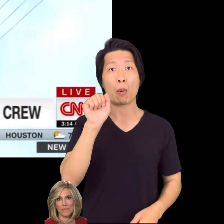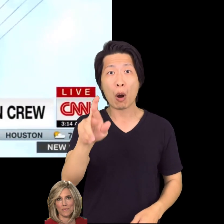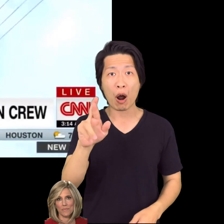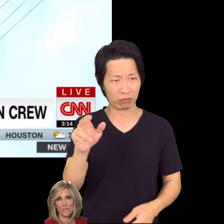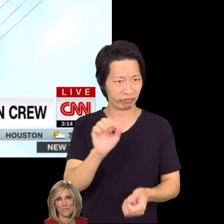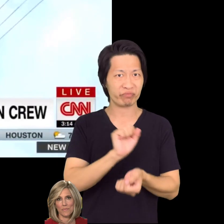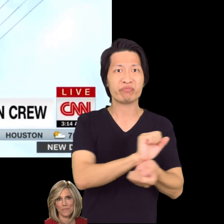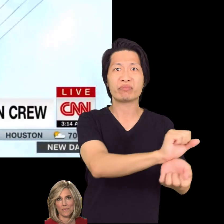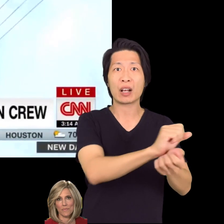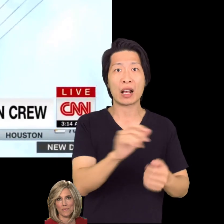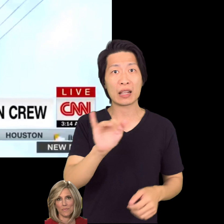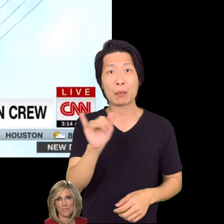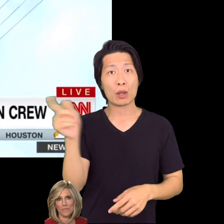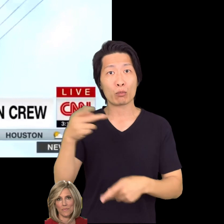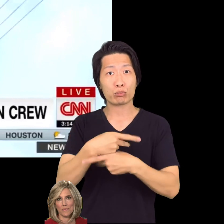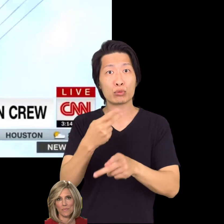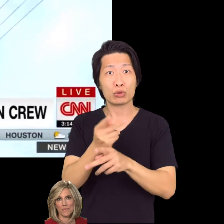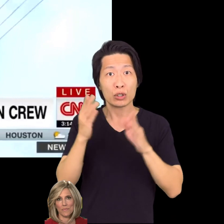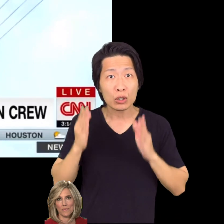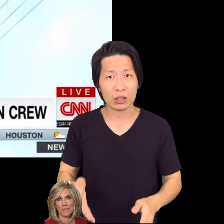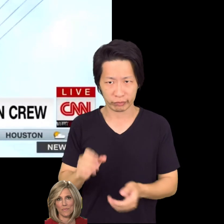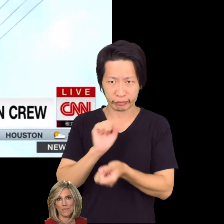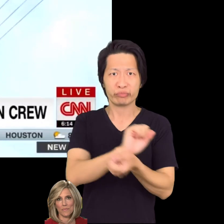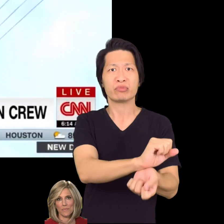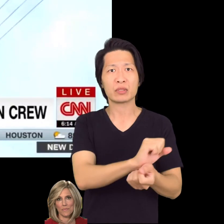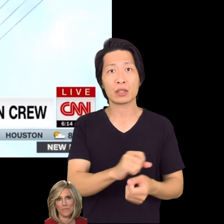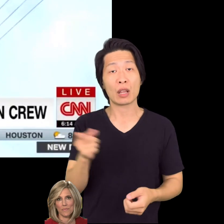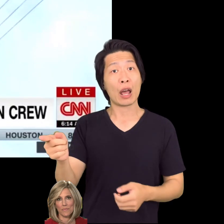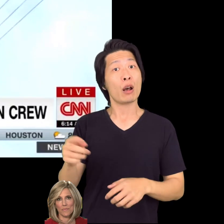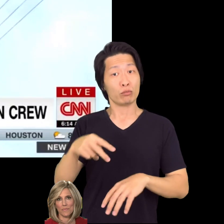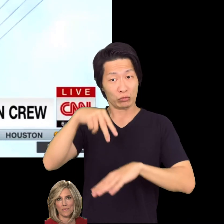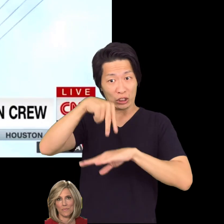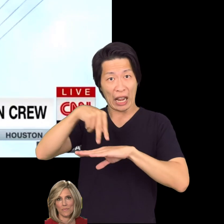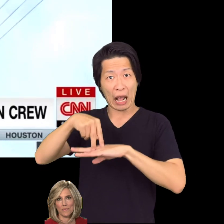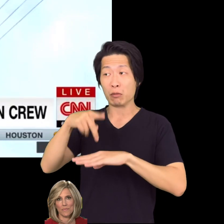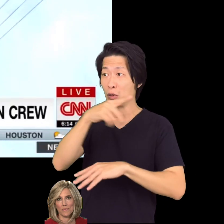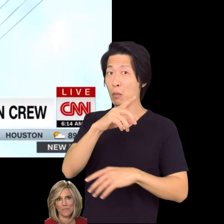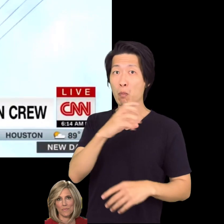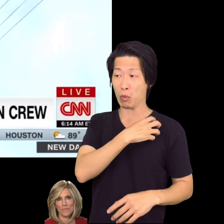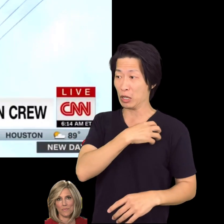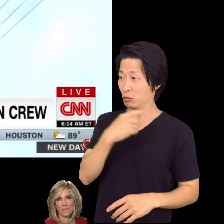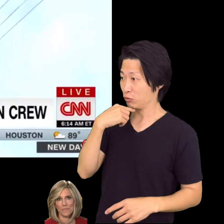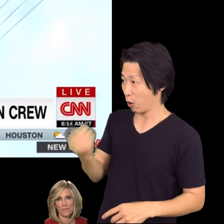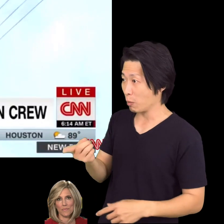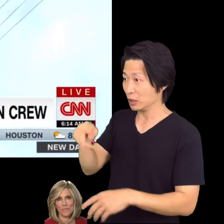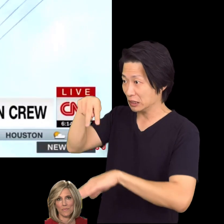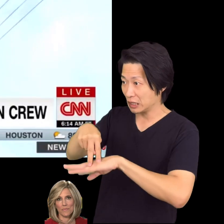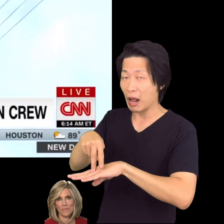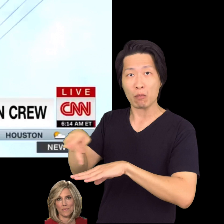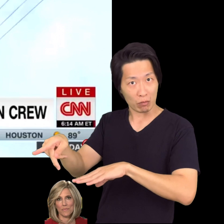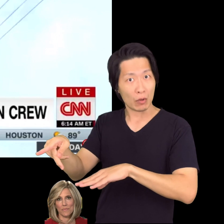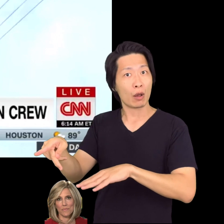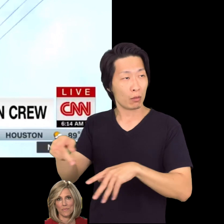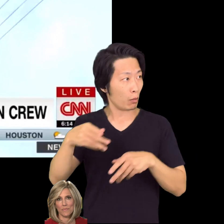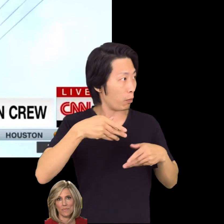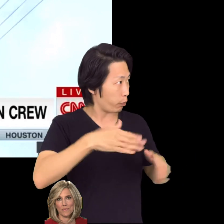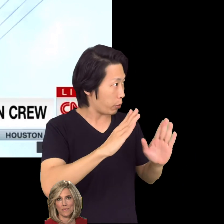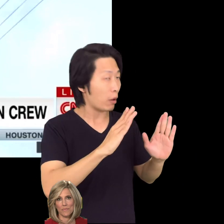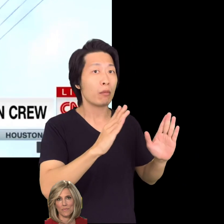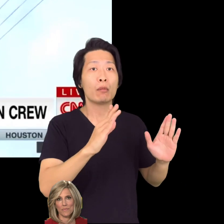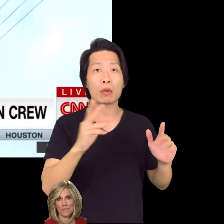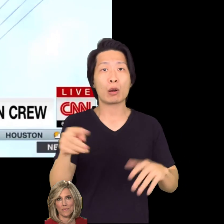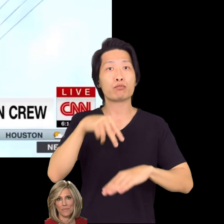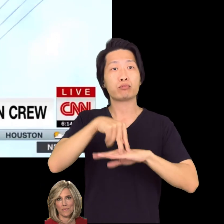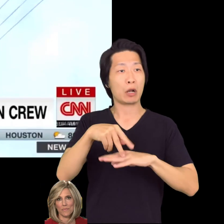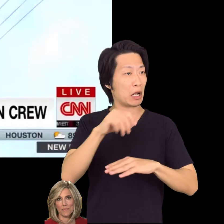led away in handcuffs, as was his producer. They were standing where they were told to stand previously